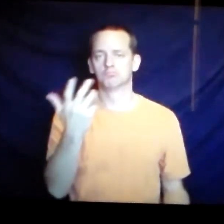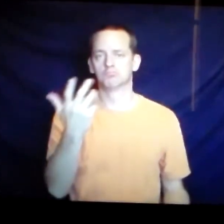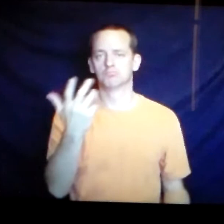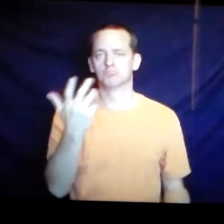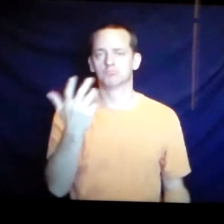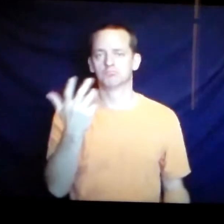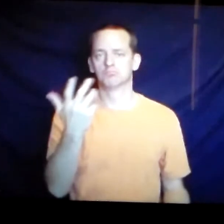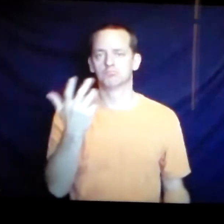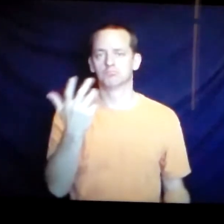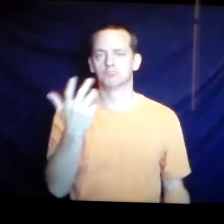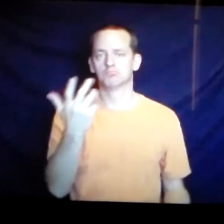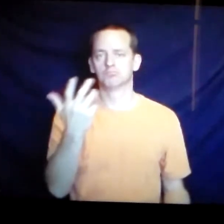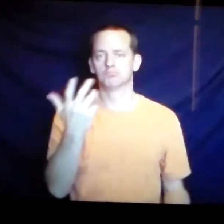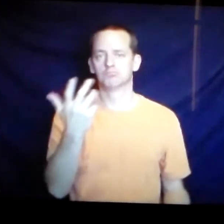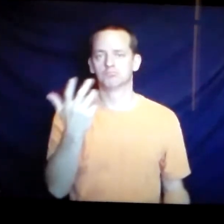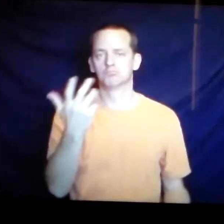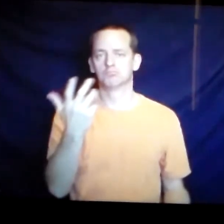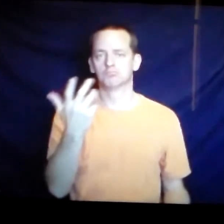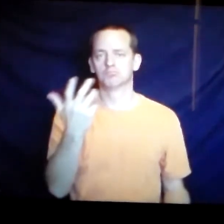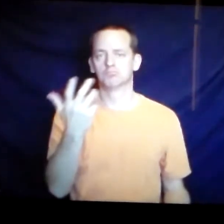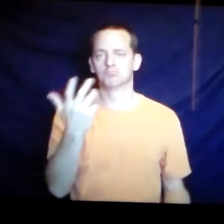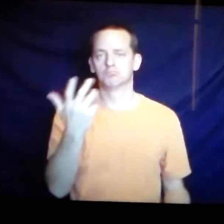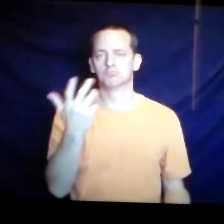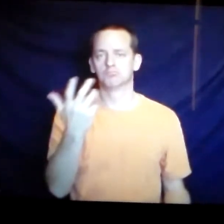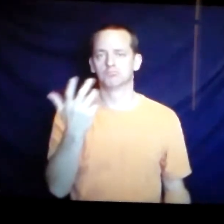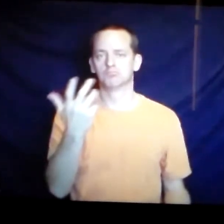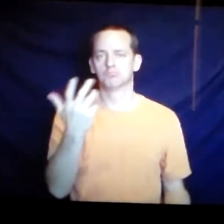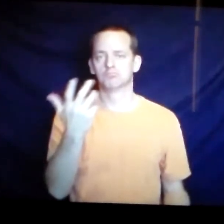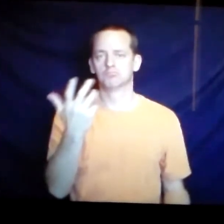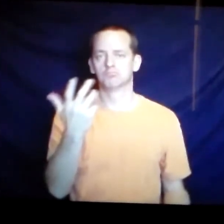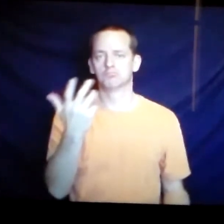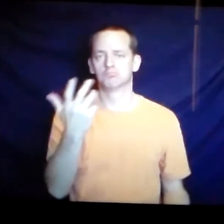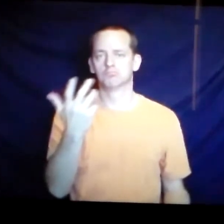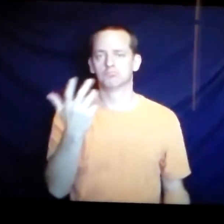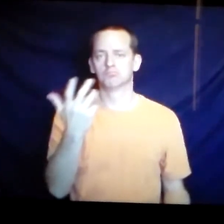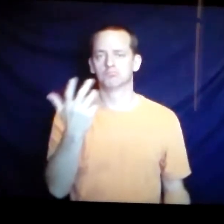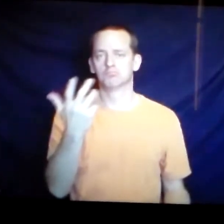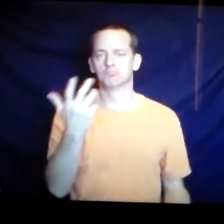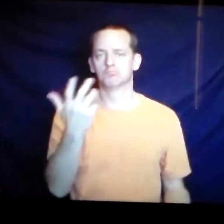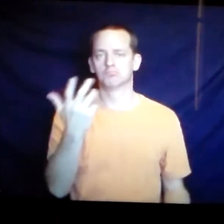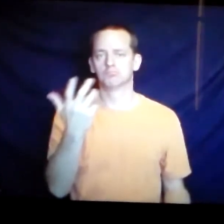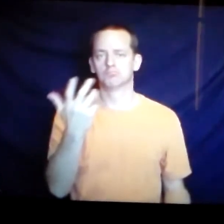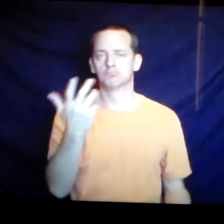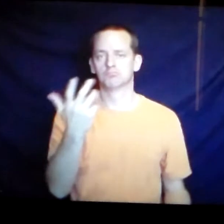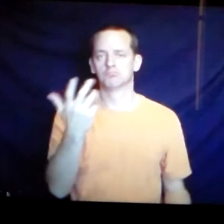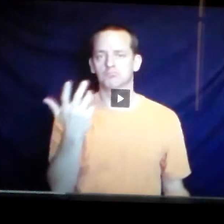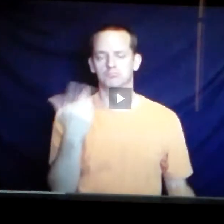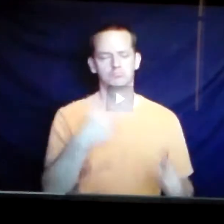I bring up the question, do deaf people adore the English language?